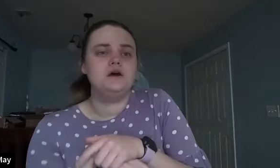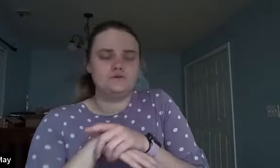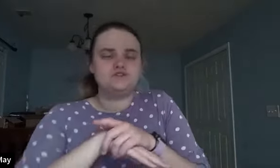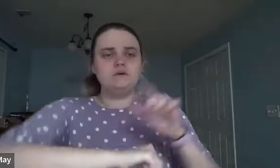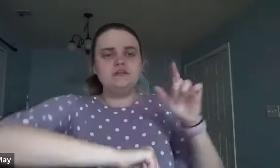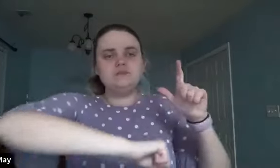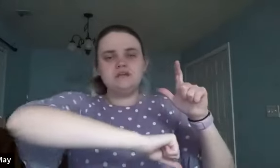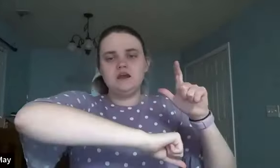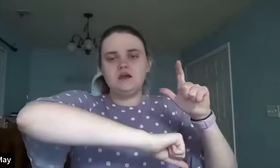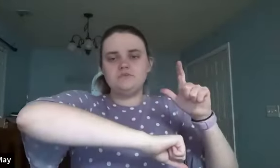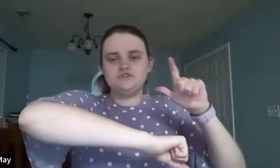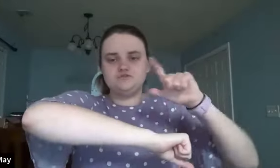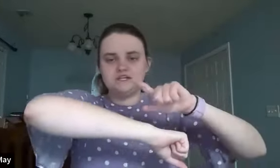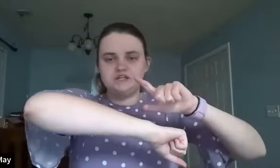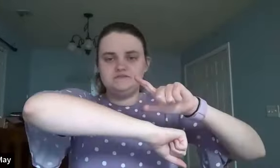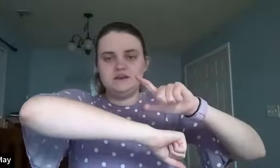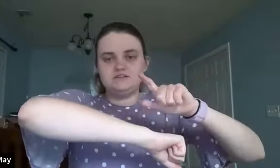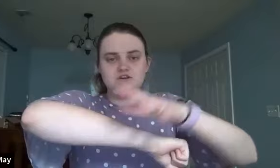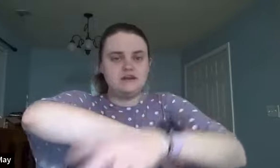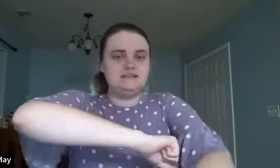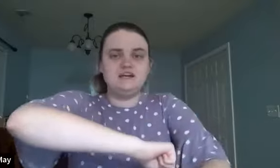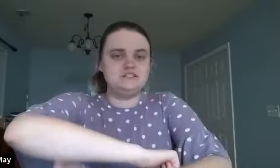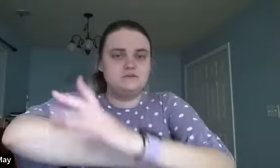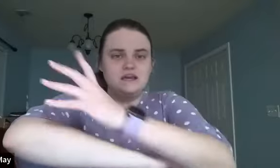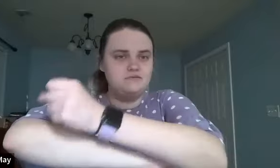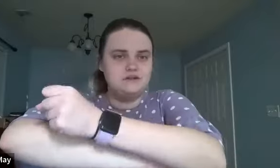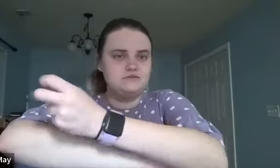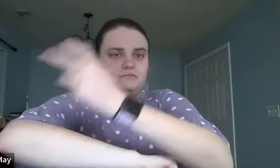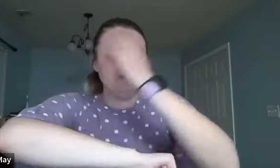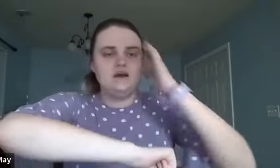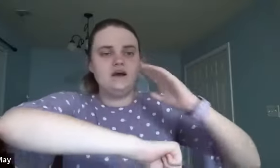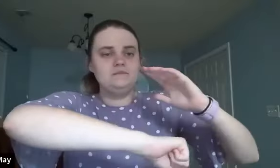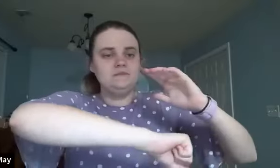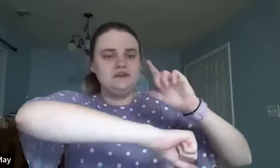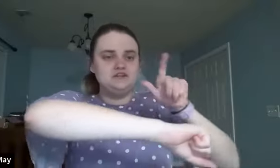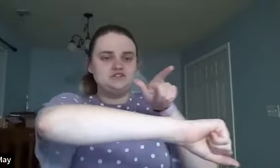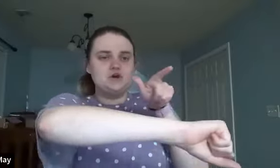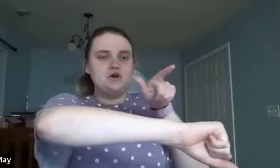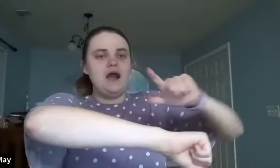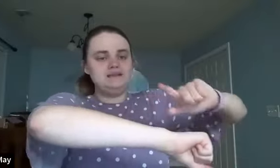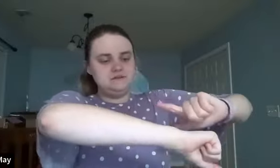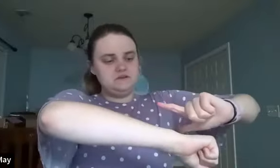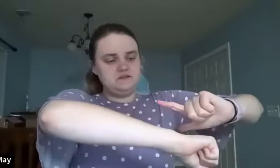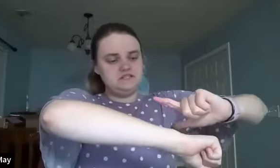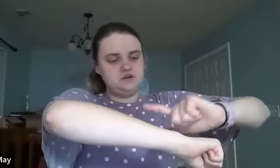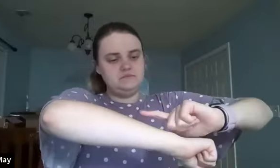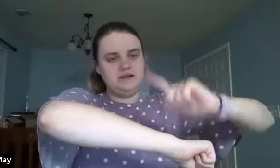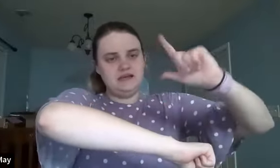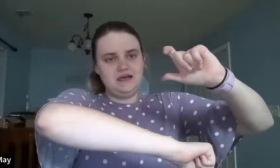No. So when you mean the direction of your L, sorry, I know I stopped halfway through. So I typically start my L